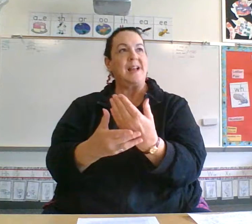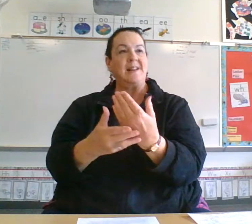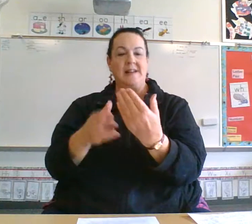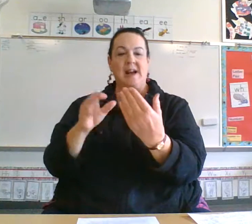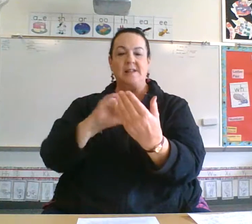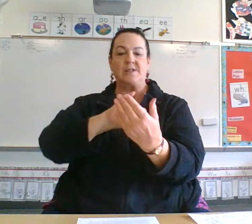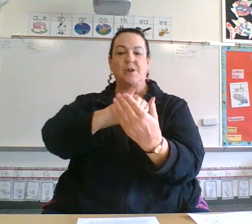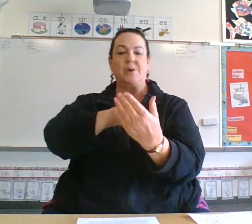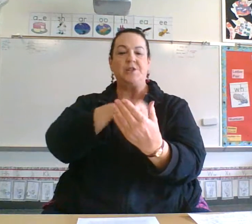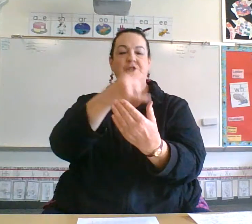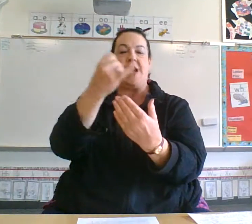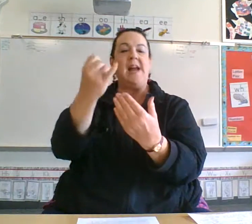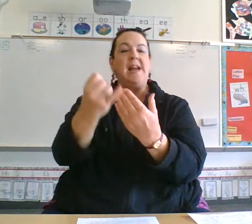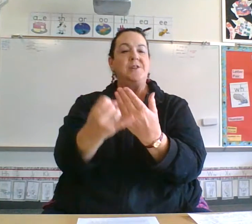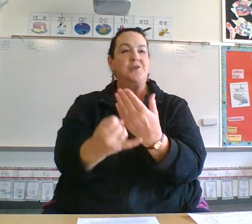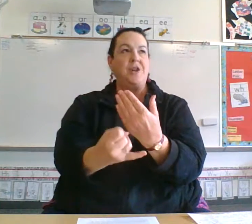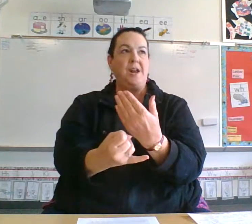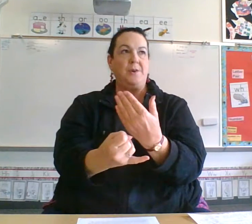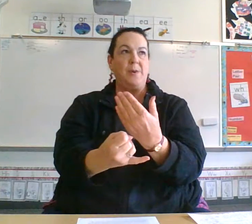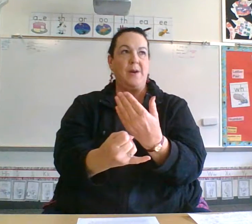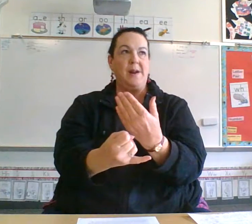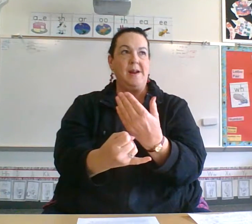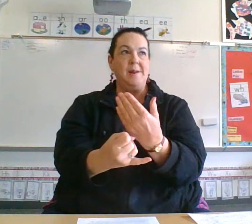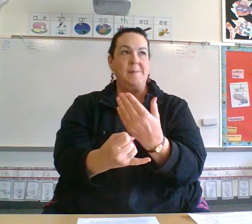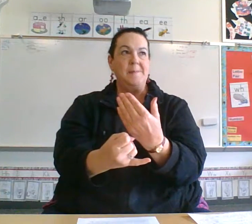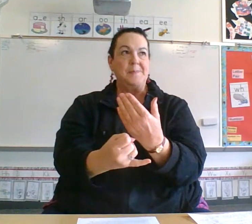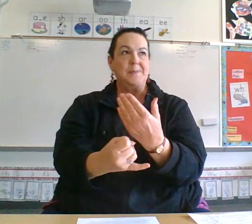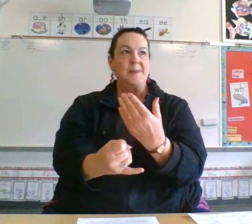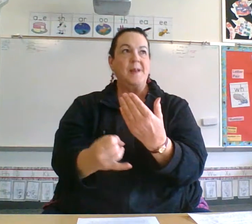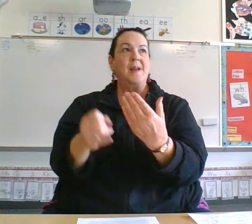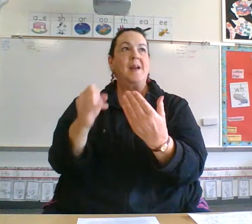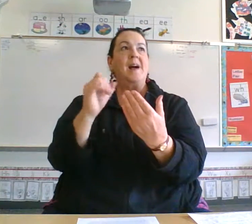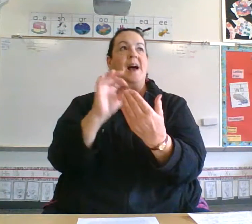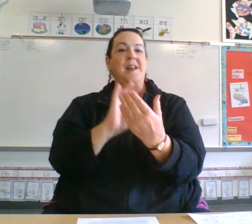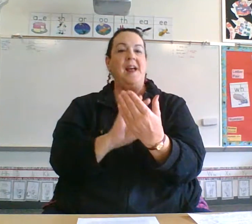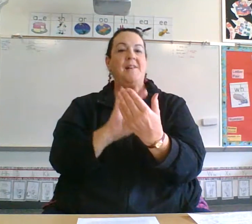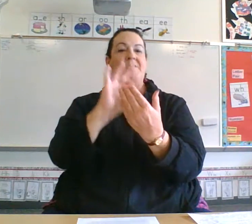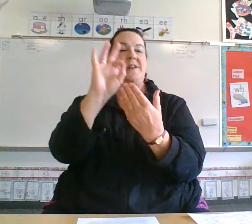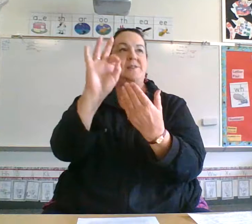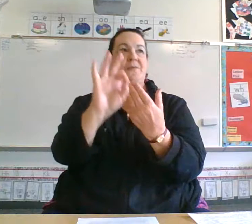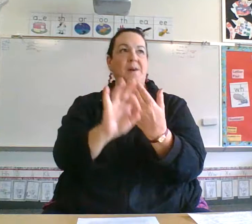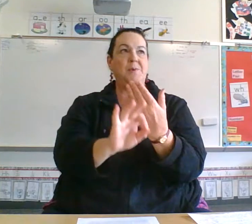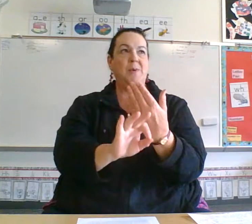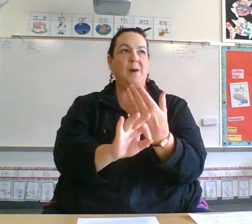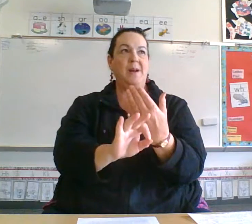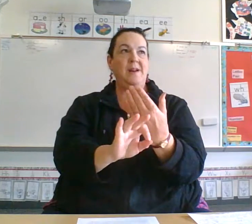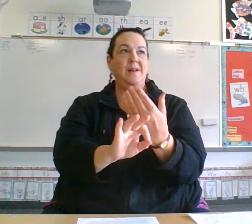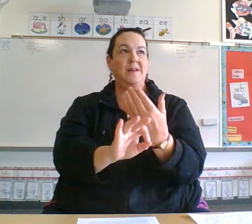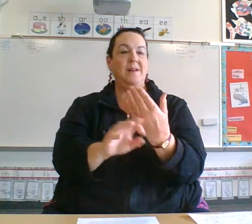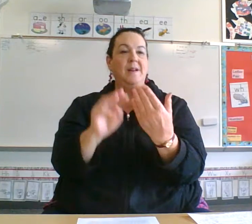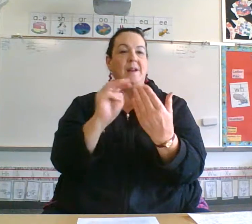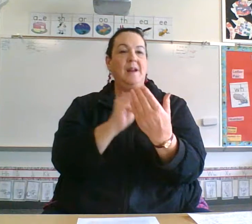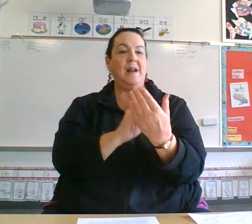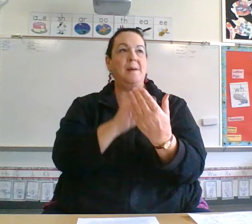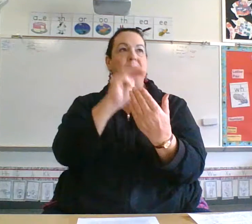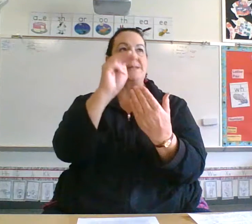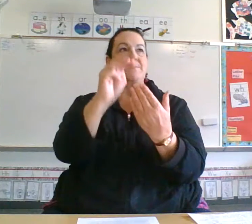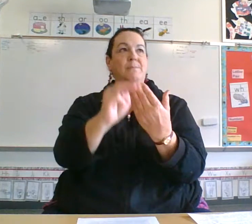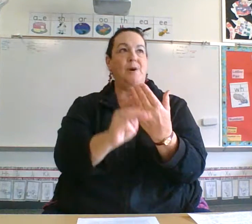of the idea. So a J is January, an F is February, M is